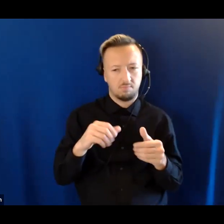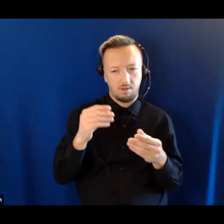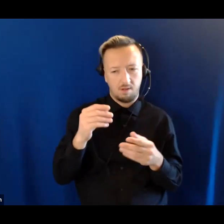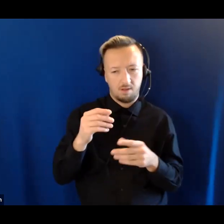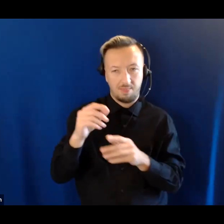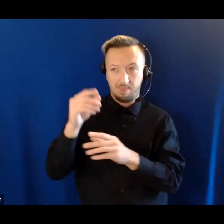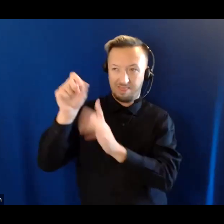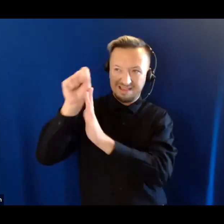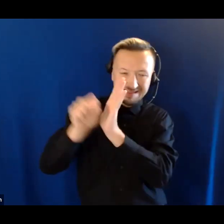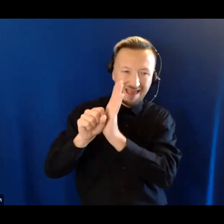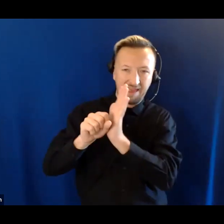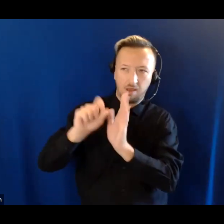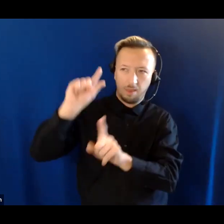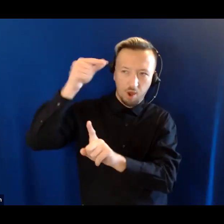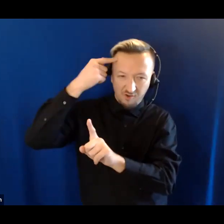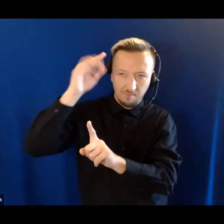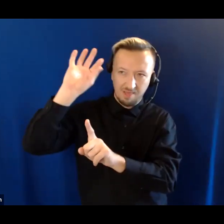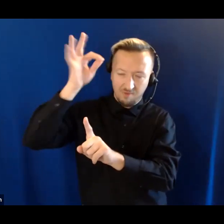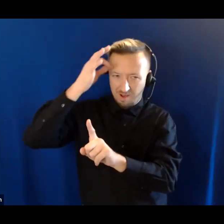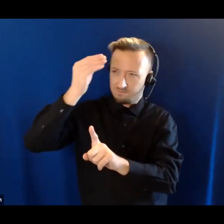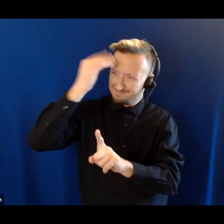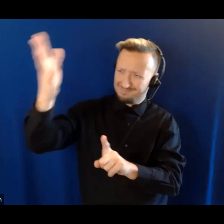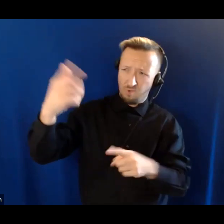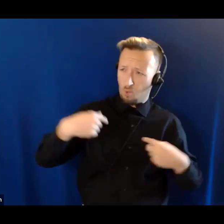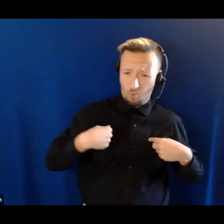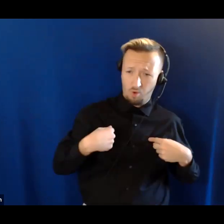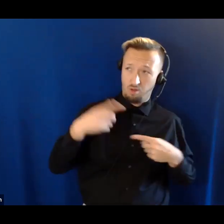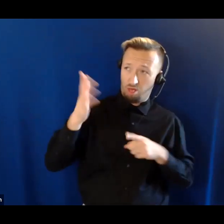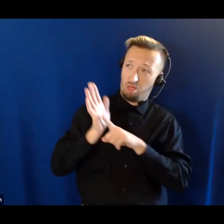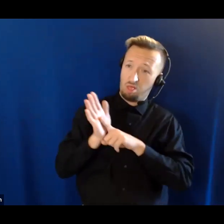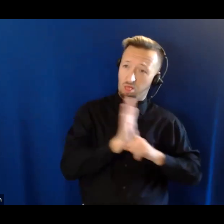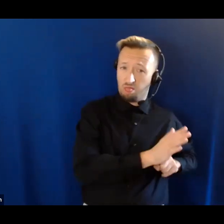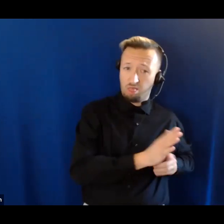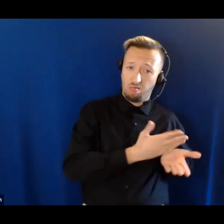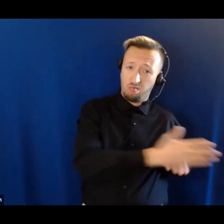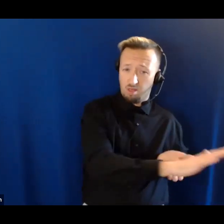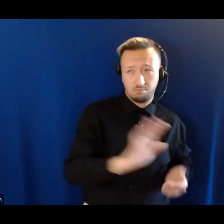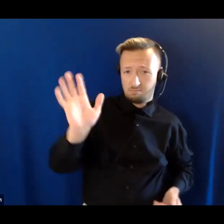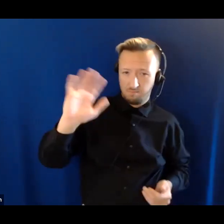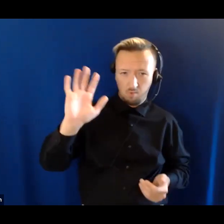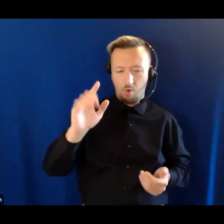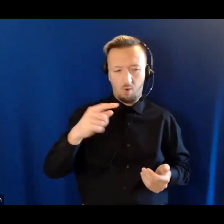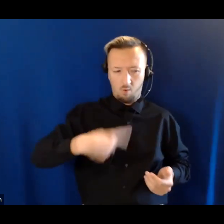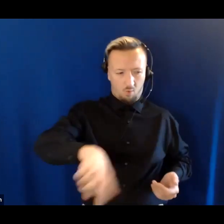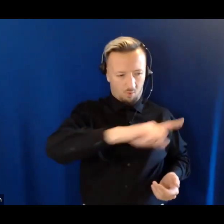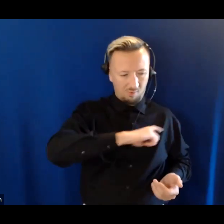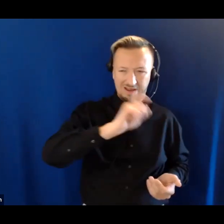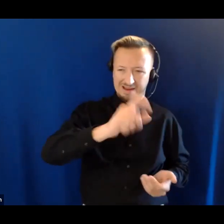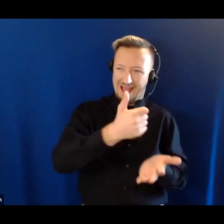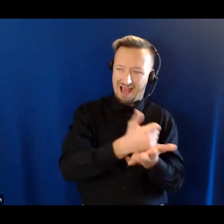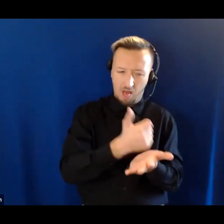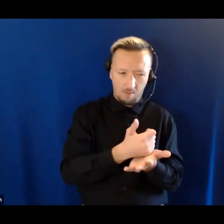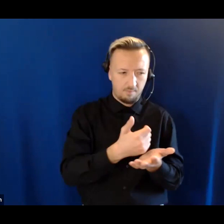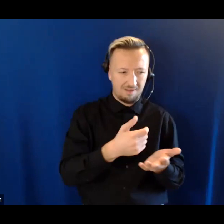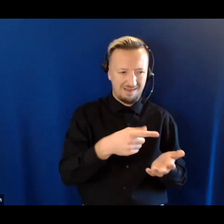the state, the federal government know that we need help. We need to get people out of these settings, and we